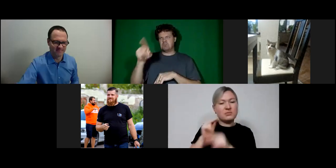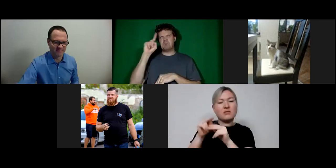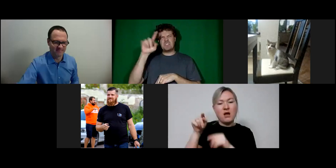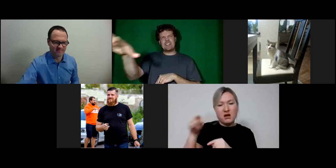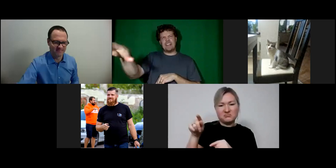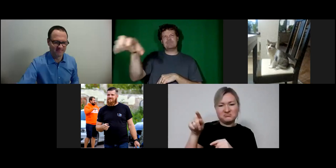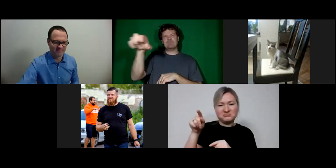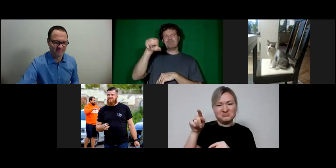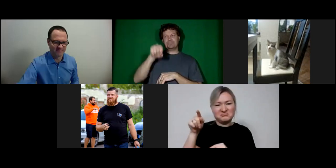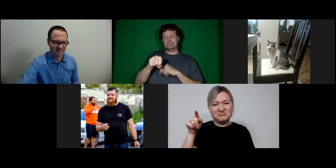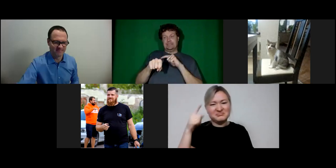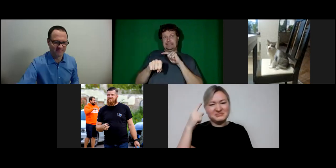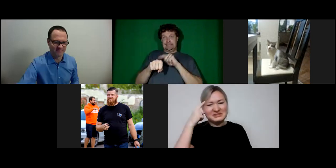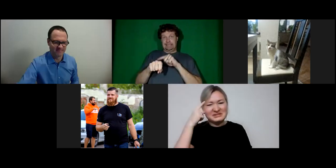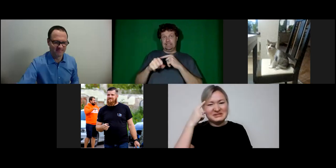said,